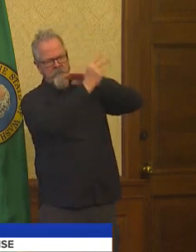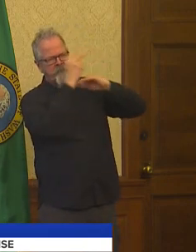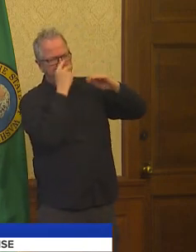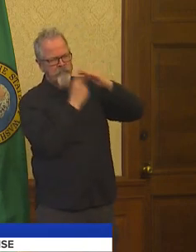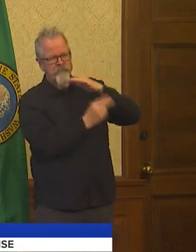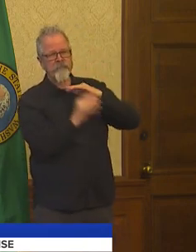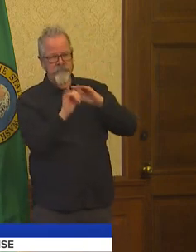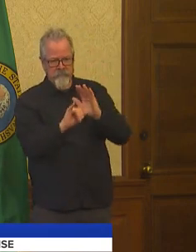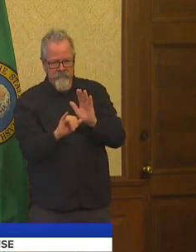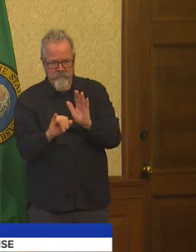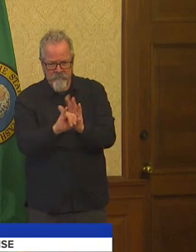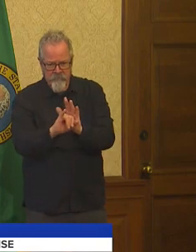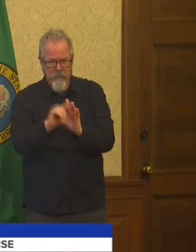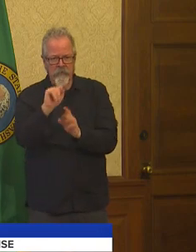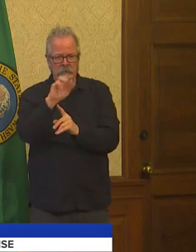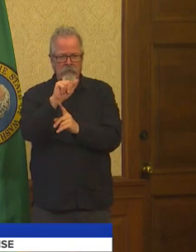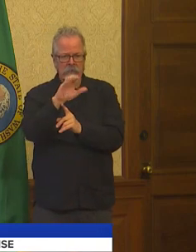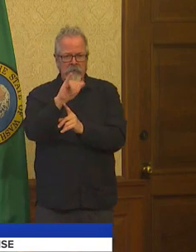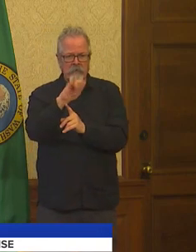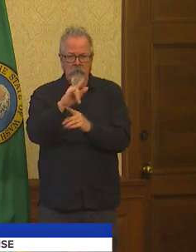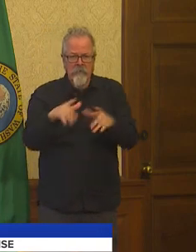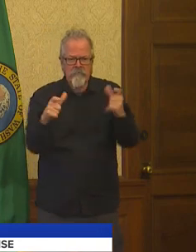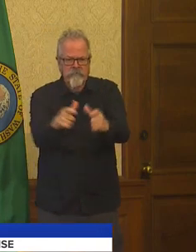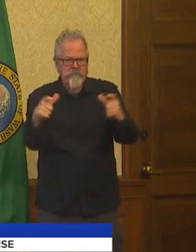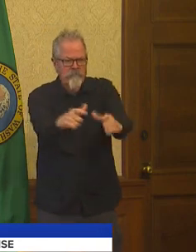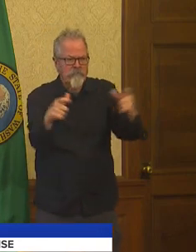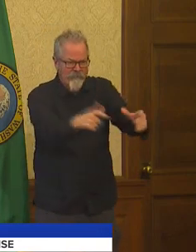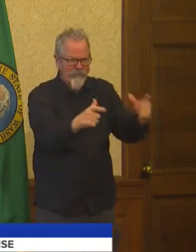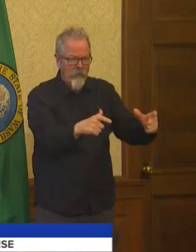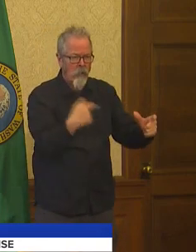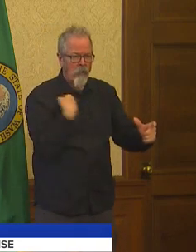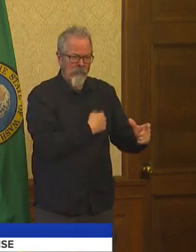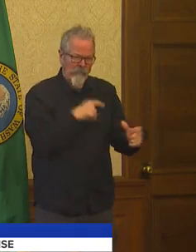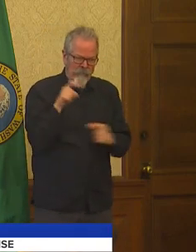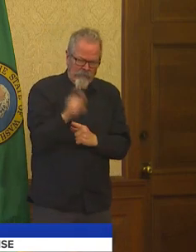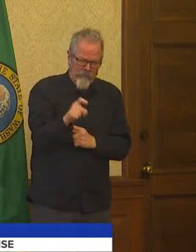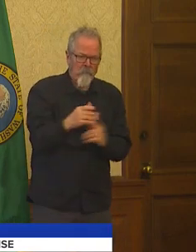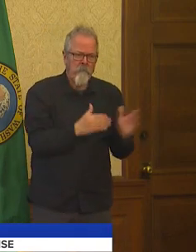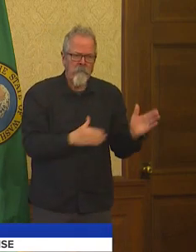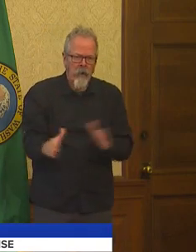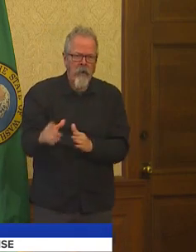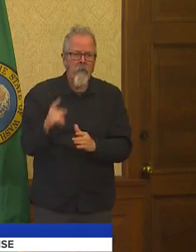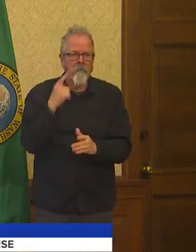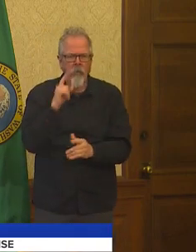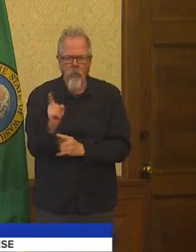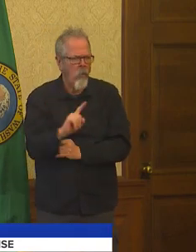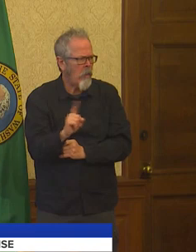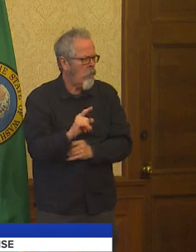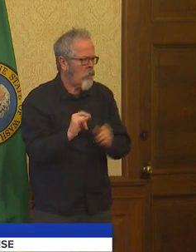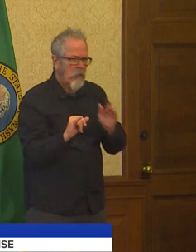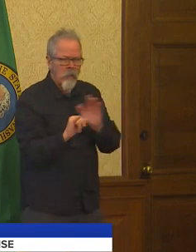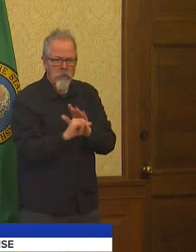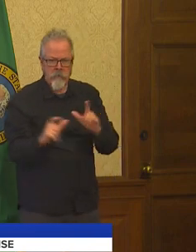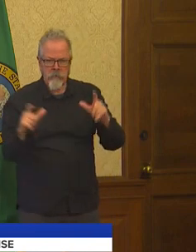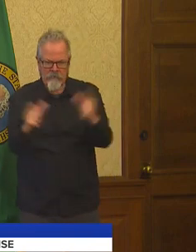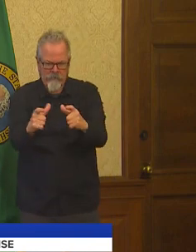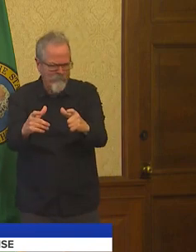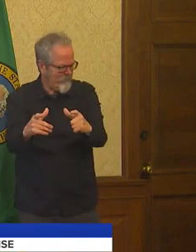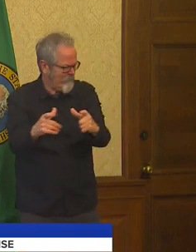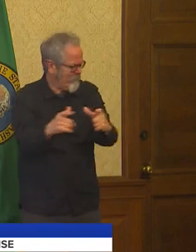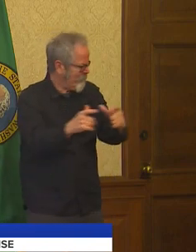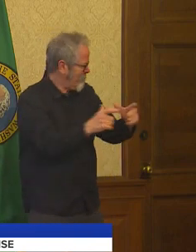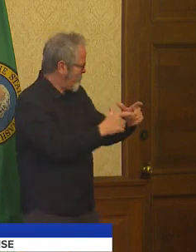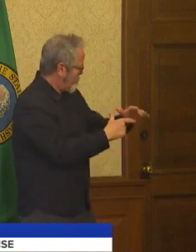job. That's a metric that we look at. Not one of these metrics is dispositive, and it would be so